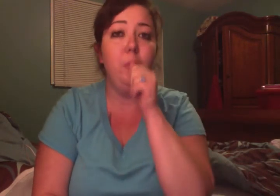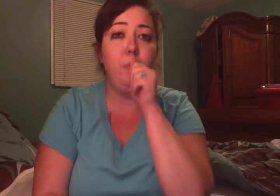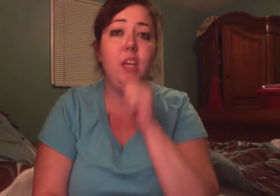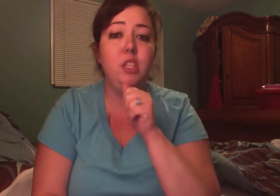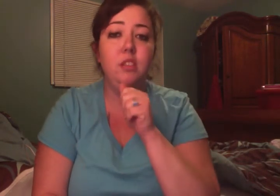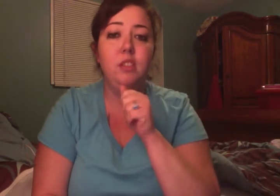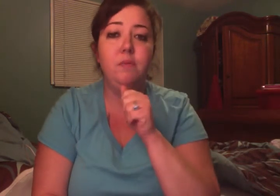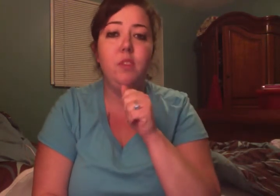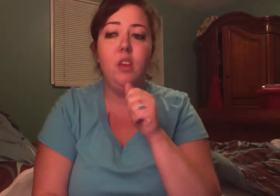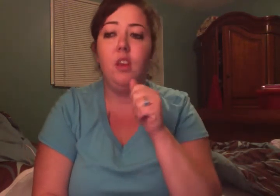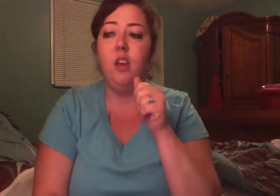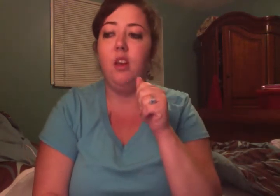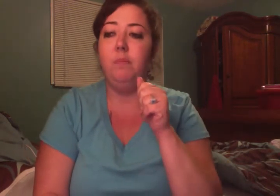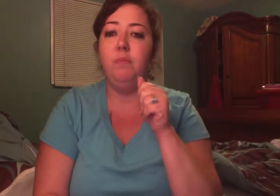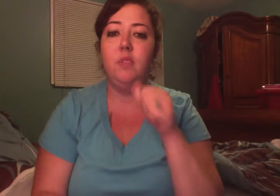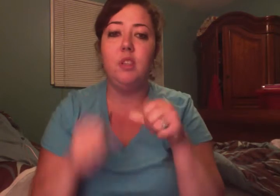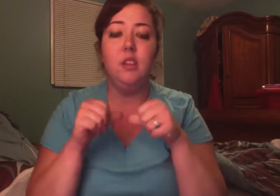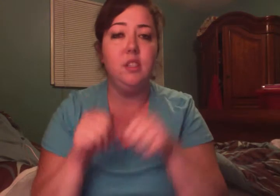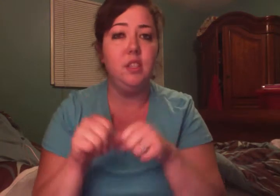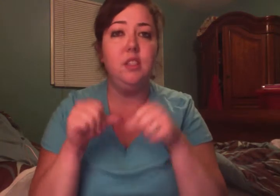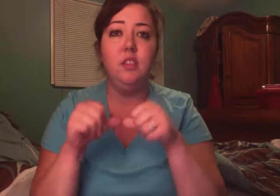patient, um, consistent,